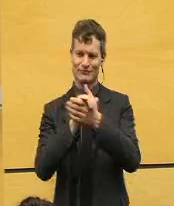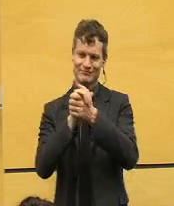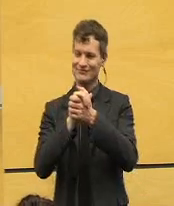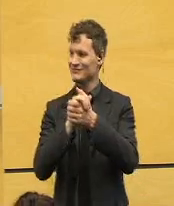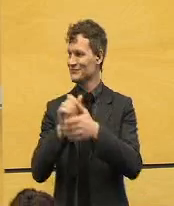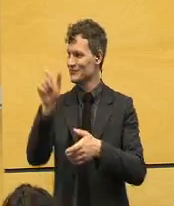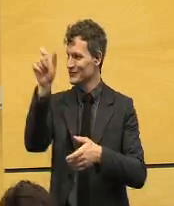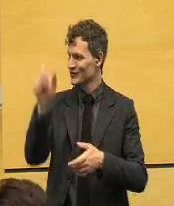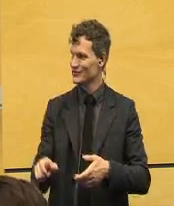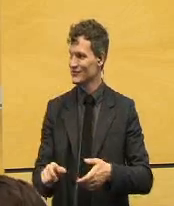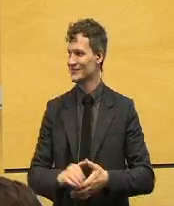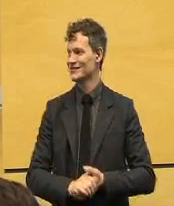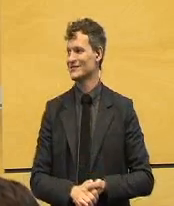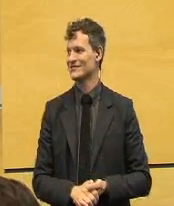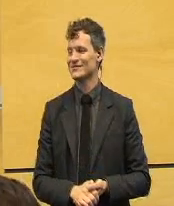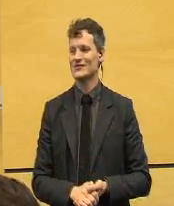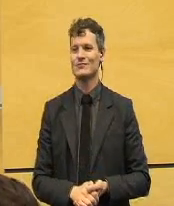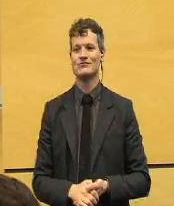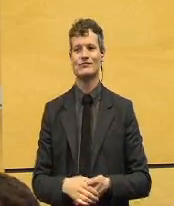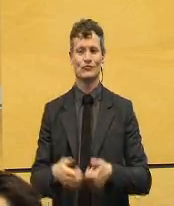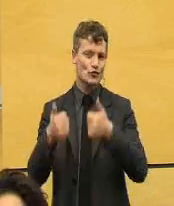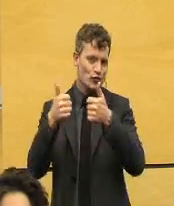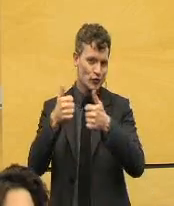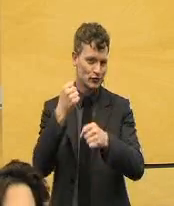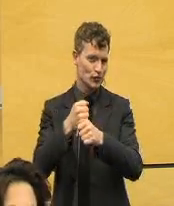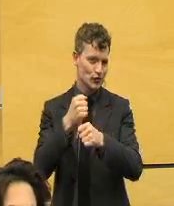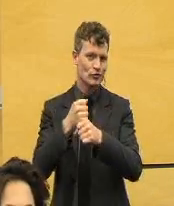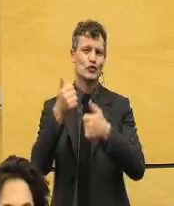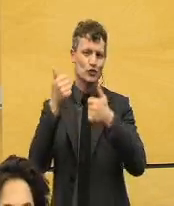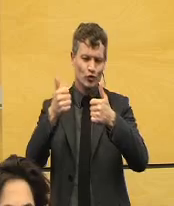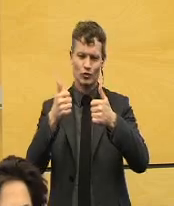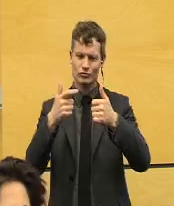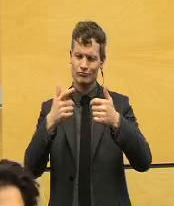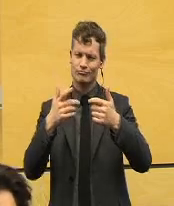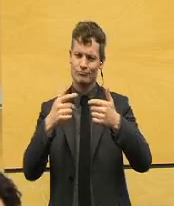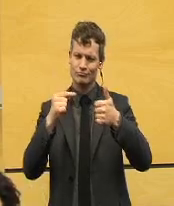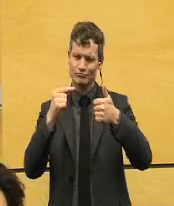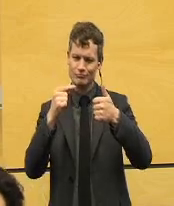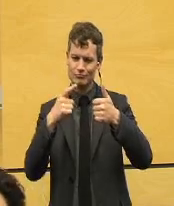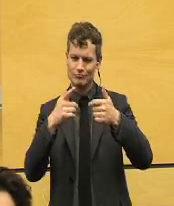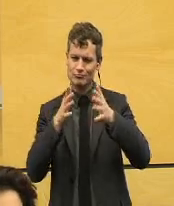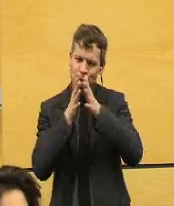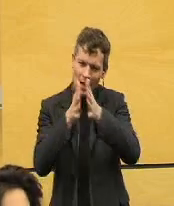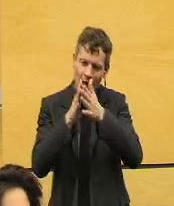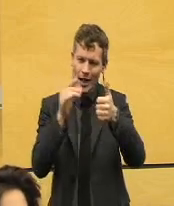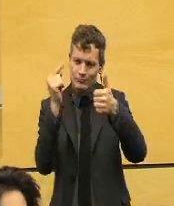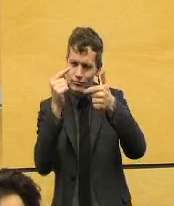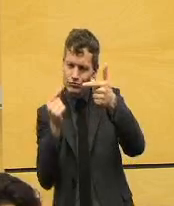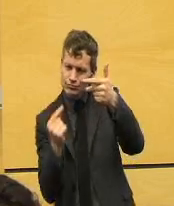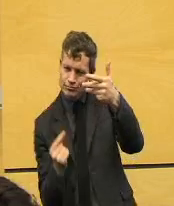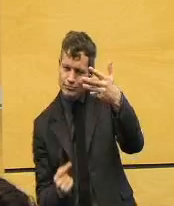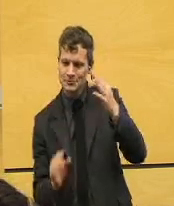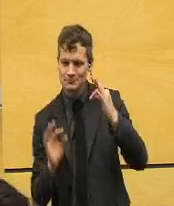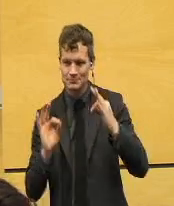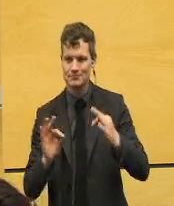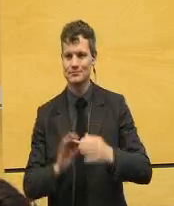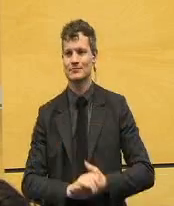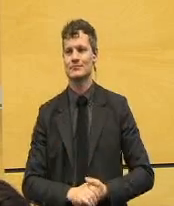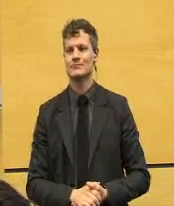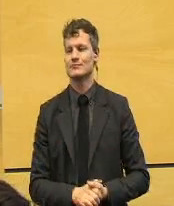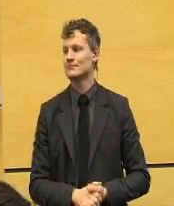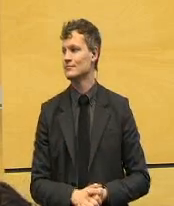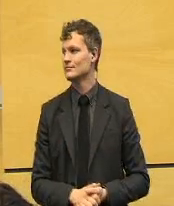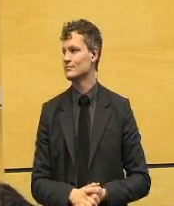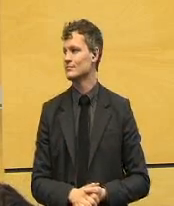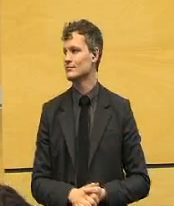congratulations on your excellent work done. And because really, just I mentioned that really